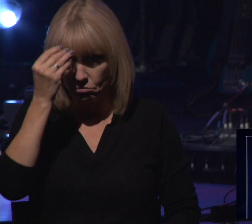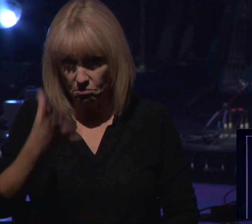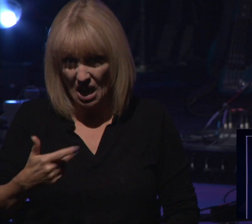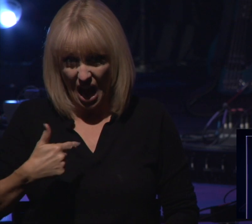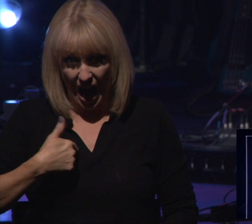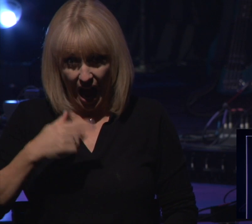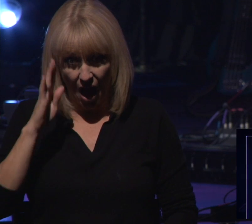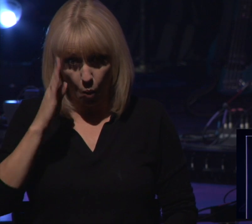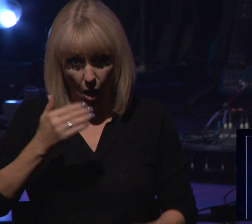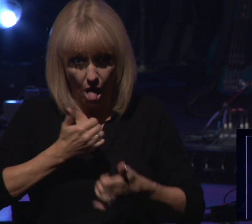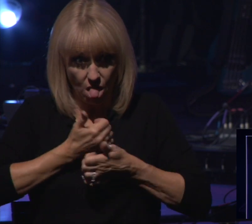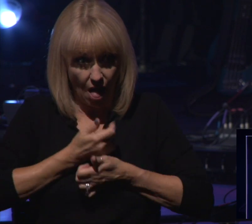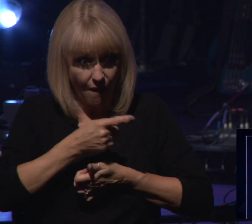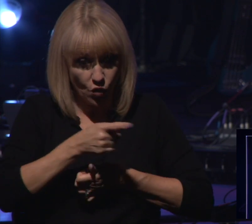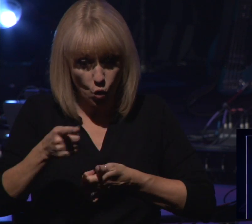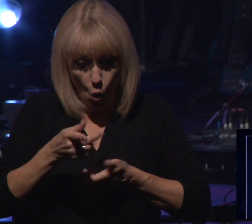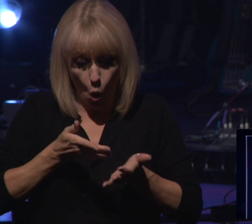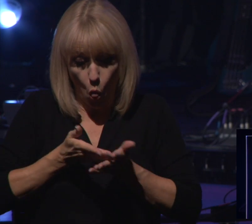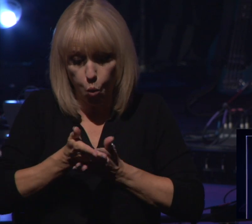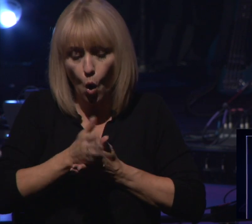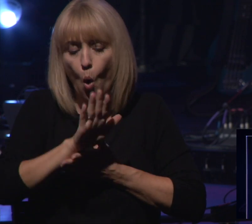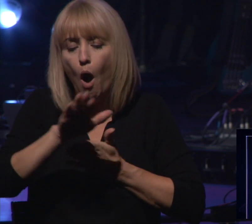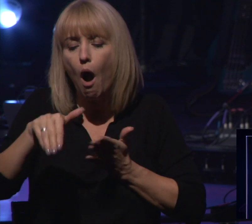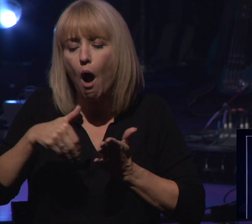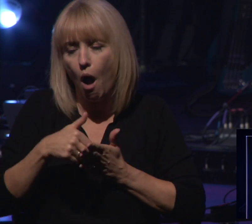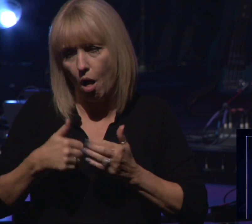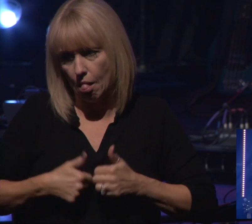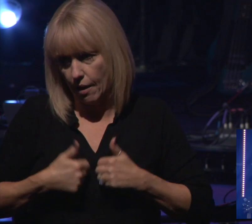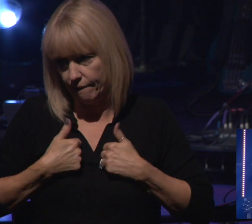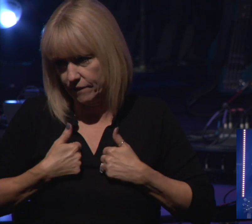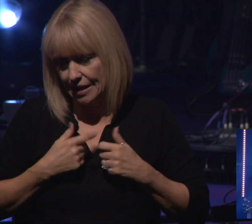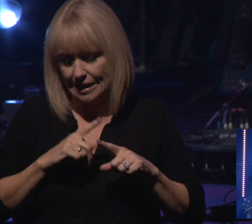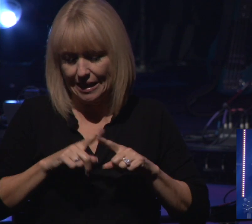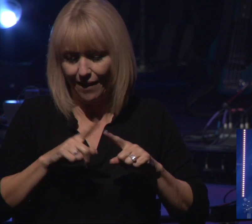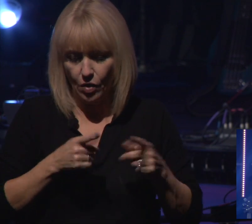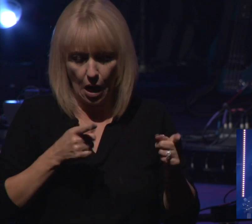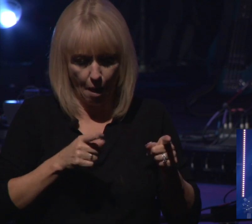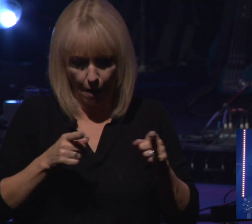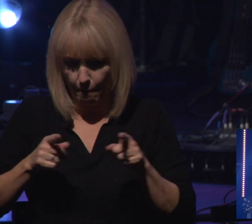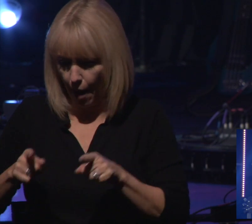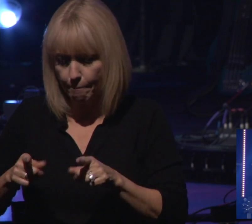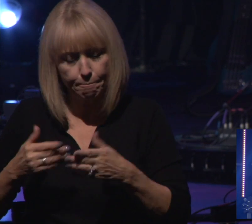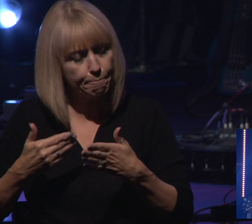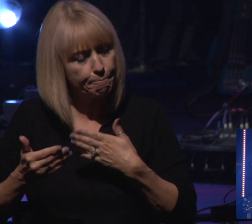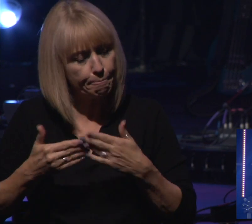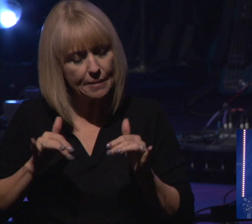will learn to love you through all the phases of life. And we're going to stay with it.